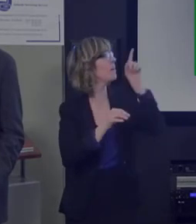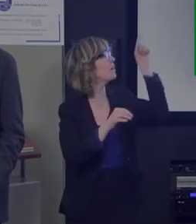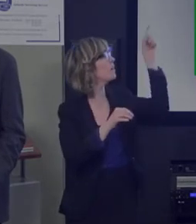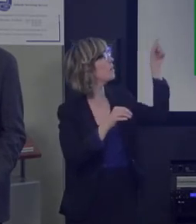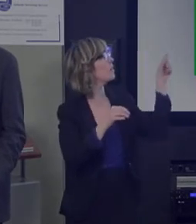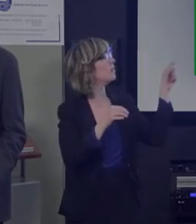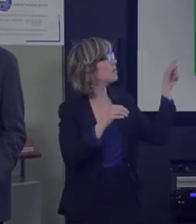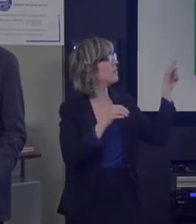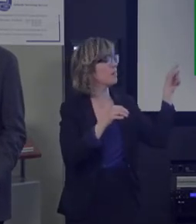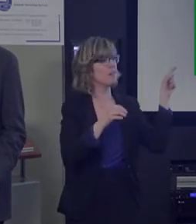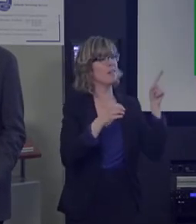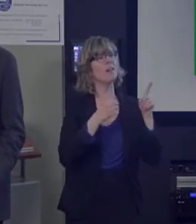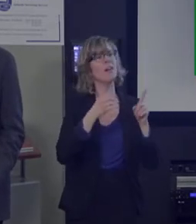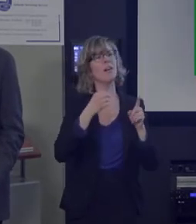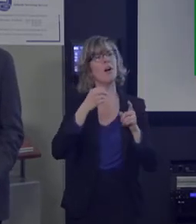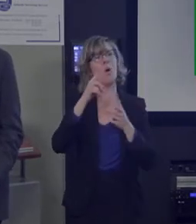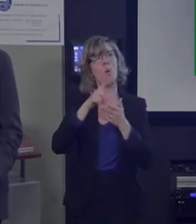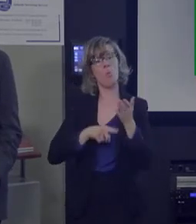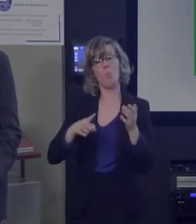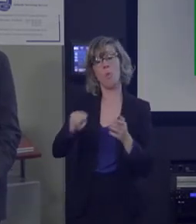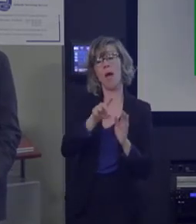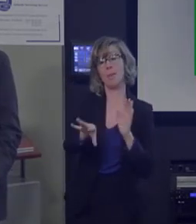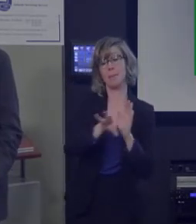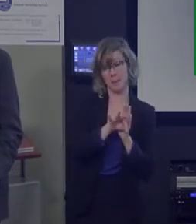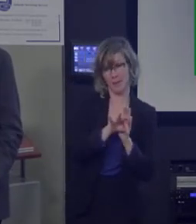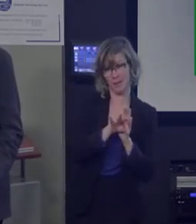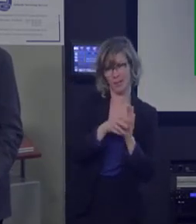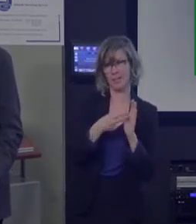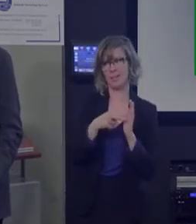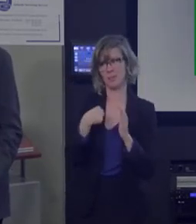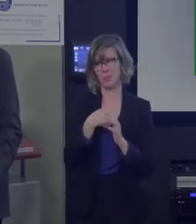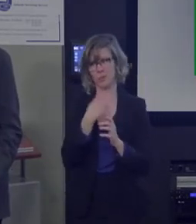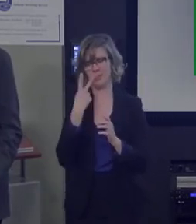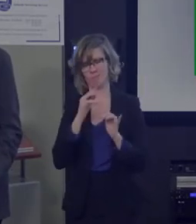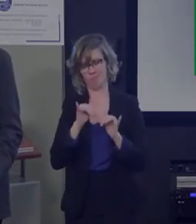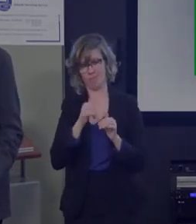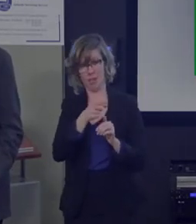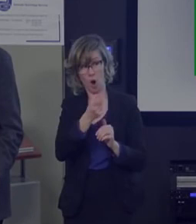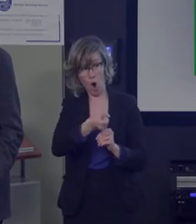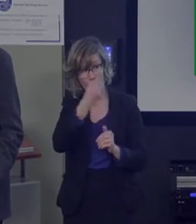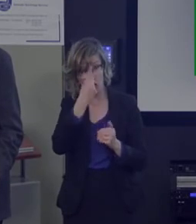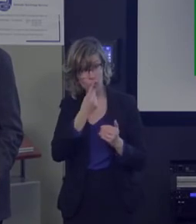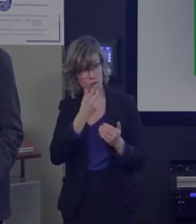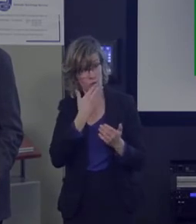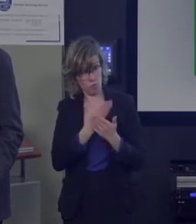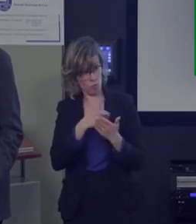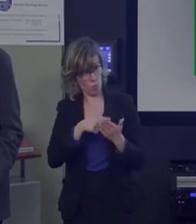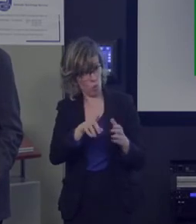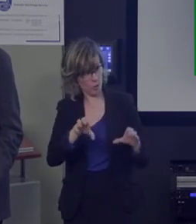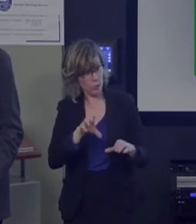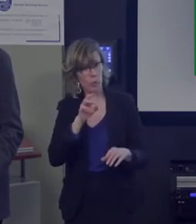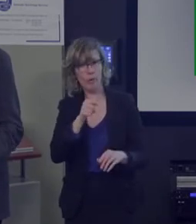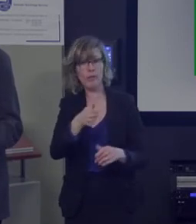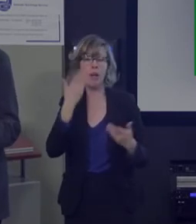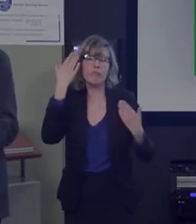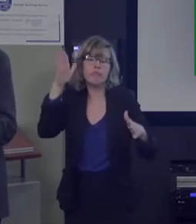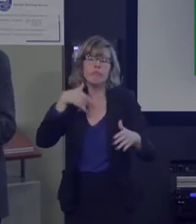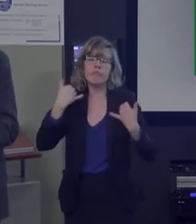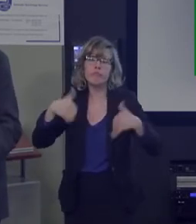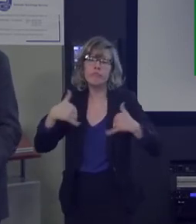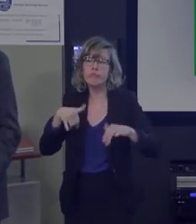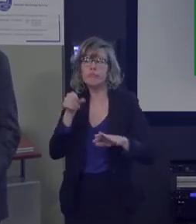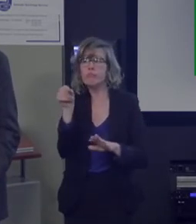gives us some insight into how well they understand what they're doing, or whether they just guessed. Child